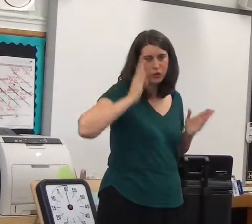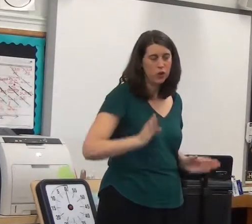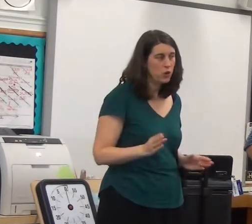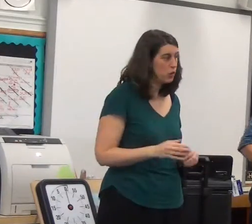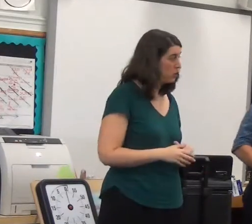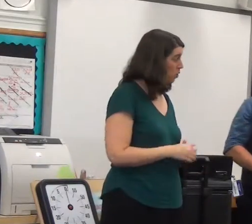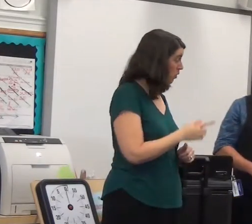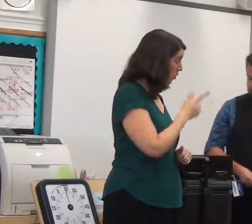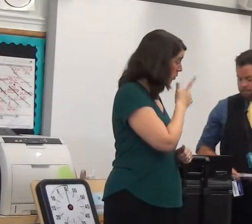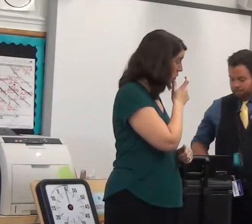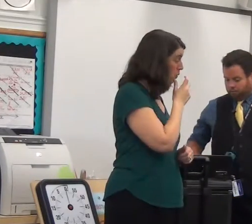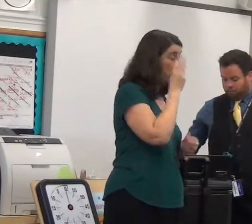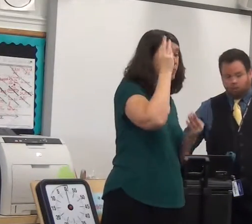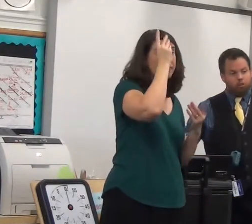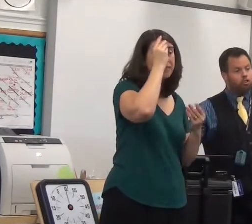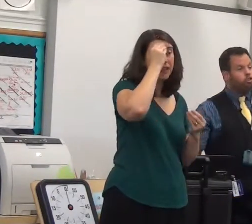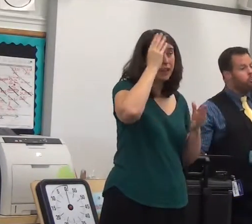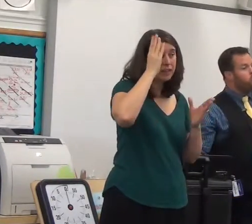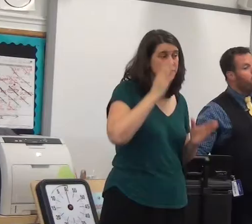The philosopher said,